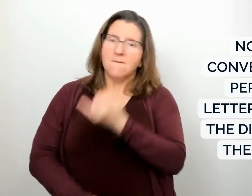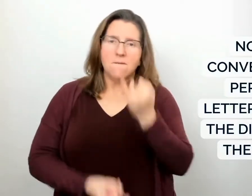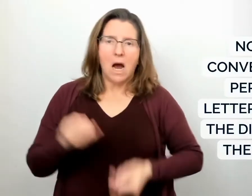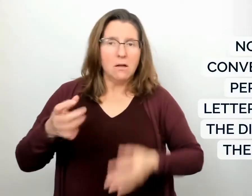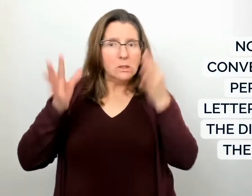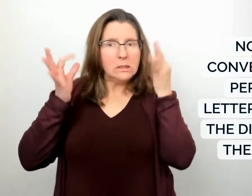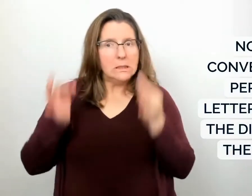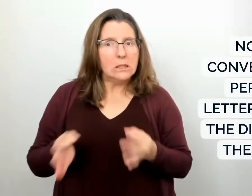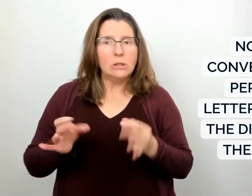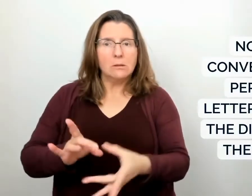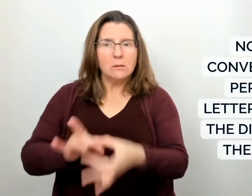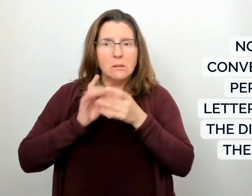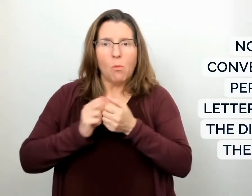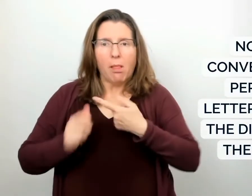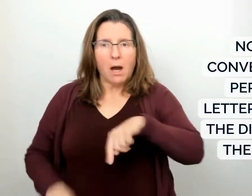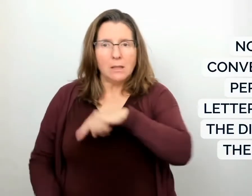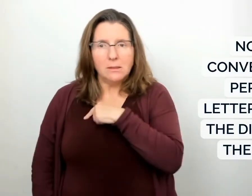But the final decision rests with us.